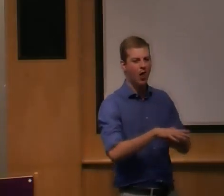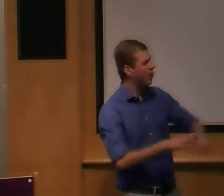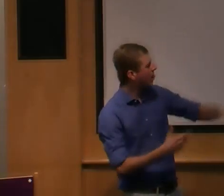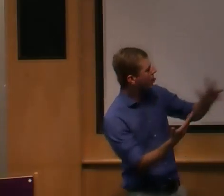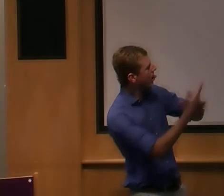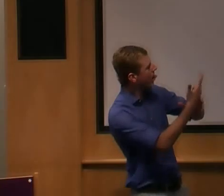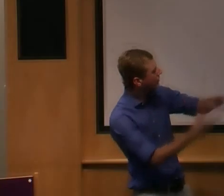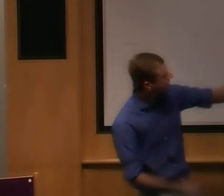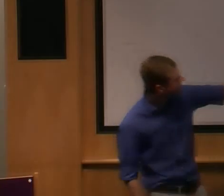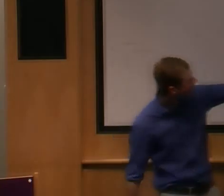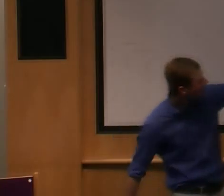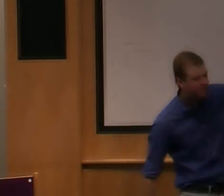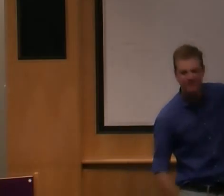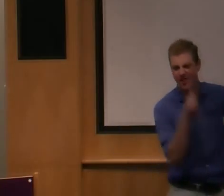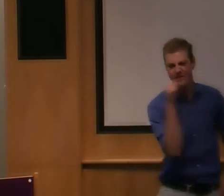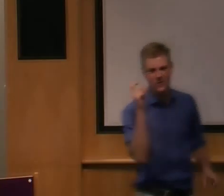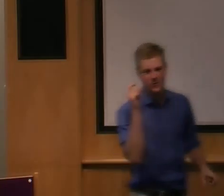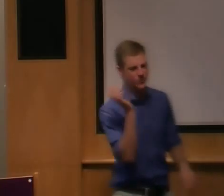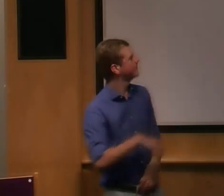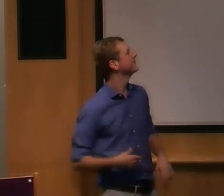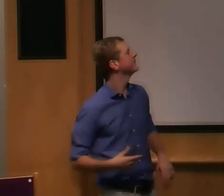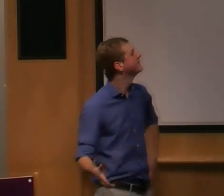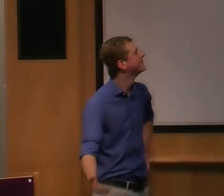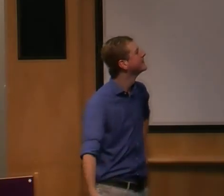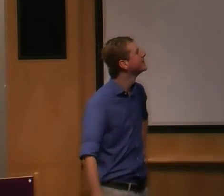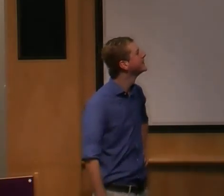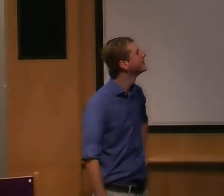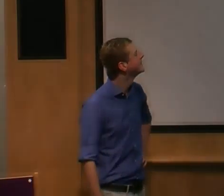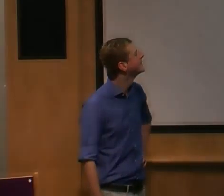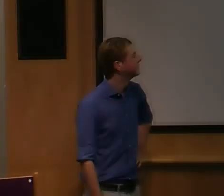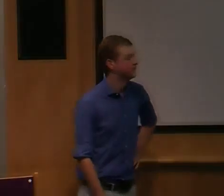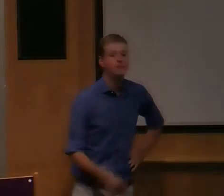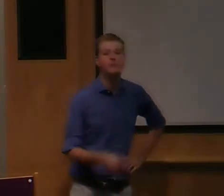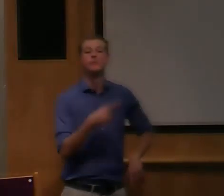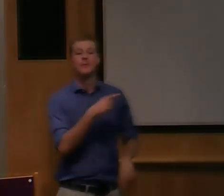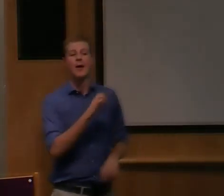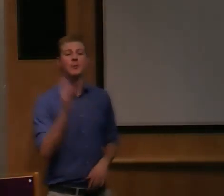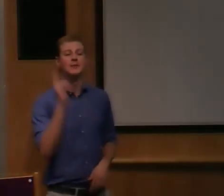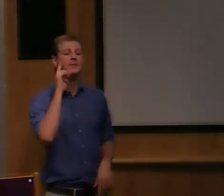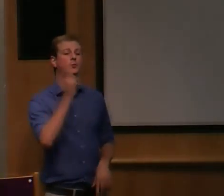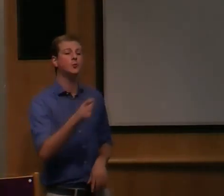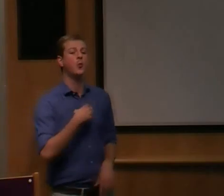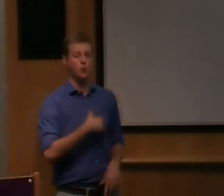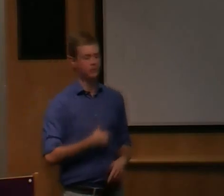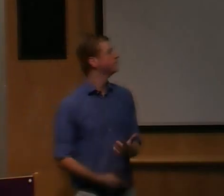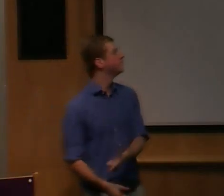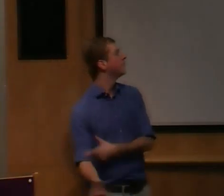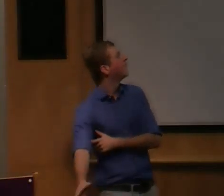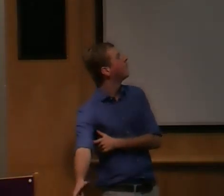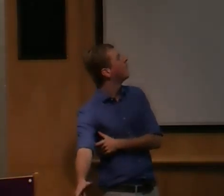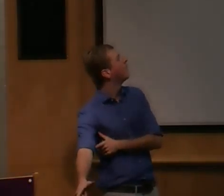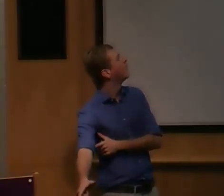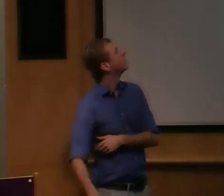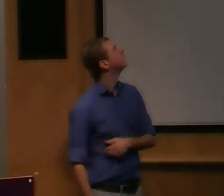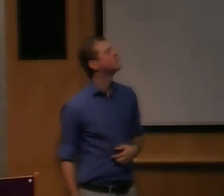And this is an island. That's one of the photos of this on the bridge. So that's the